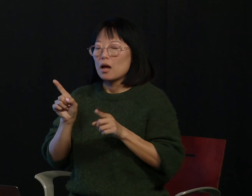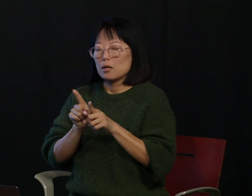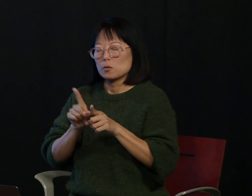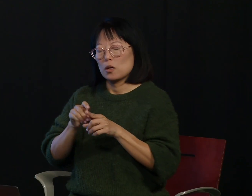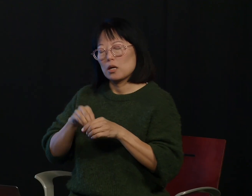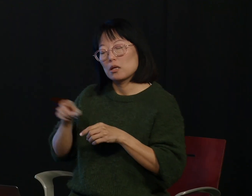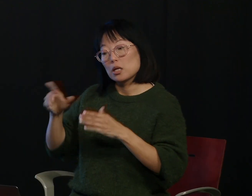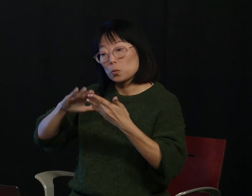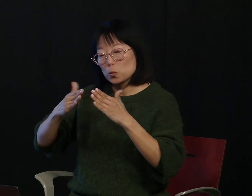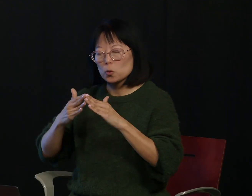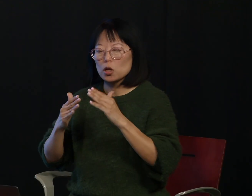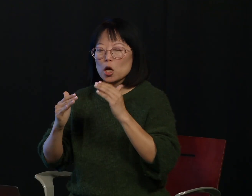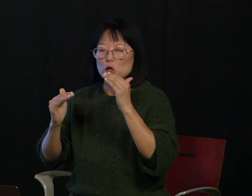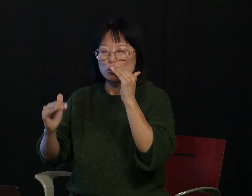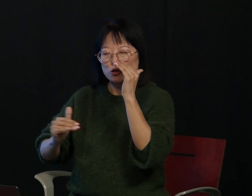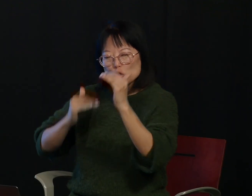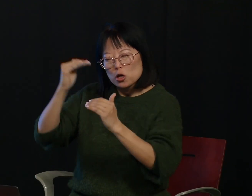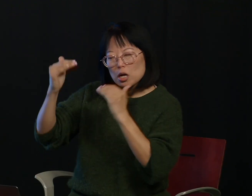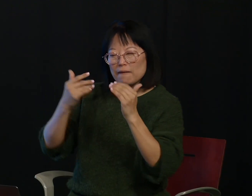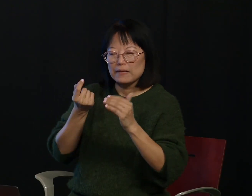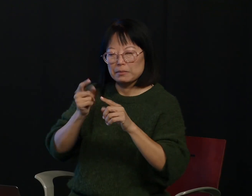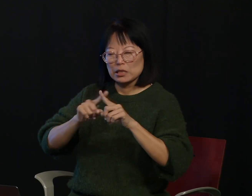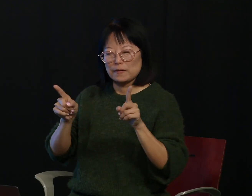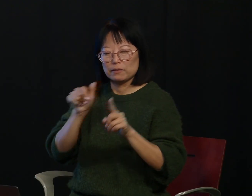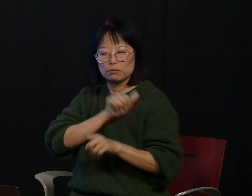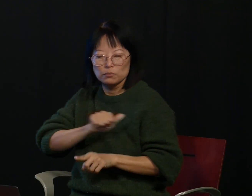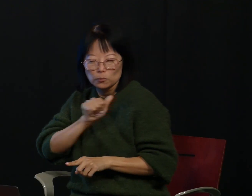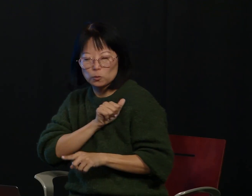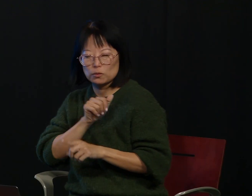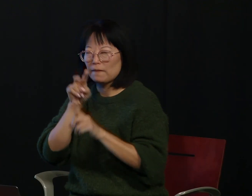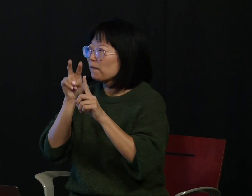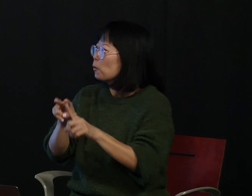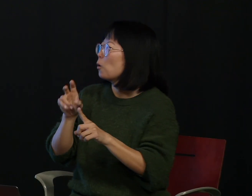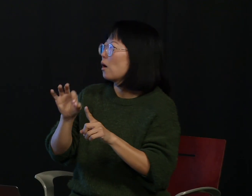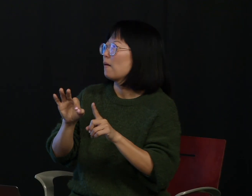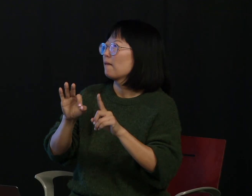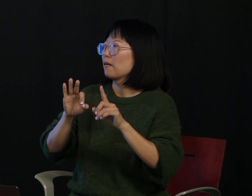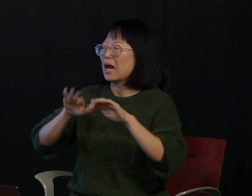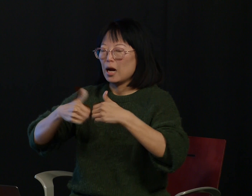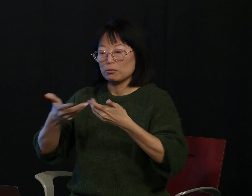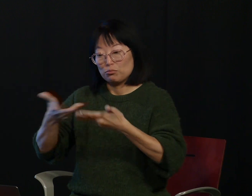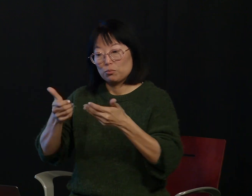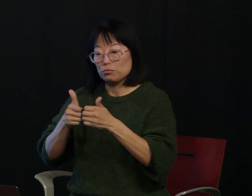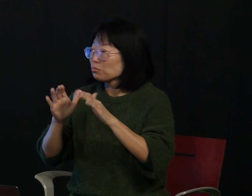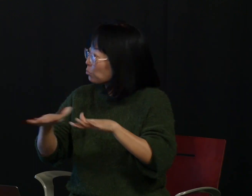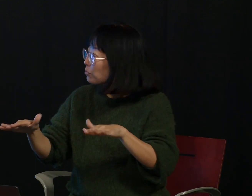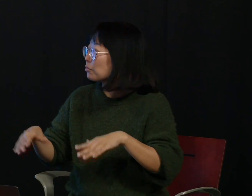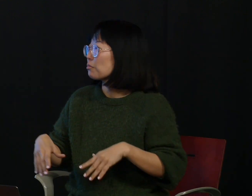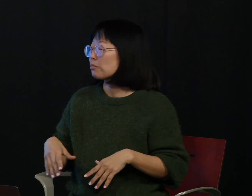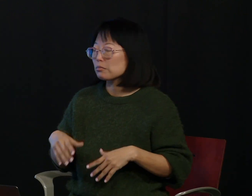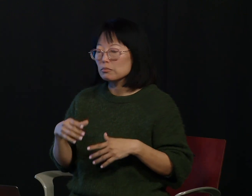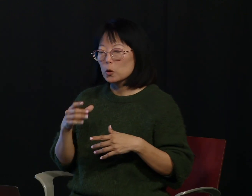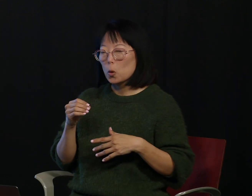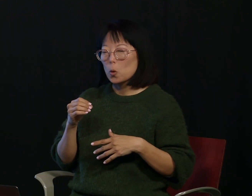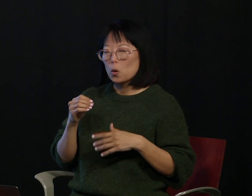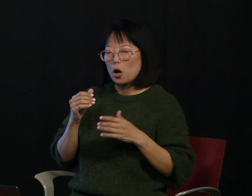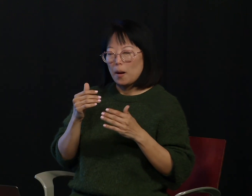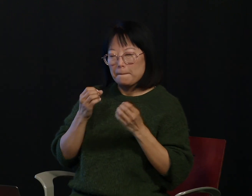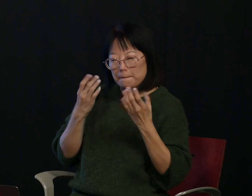with. The community of adults is a little different with their attitude about how to interact with children.